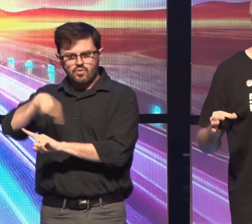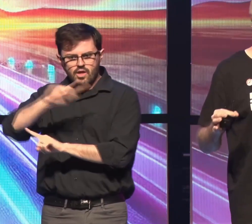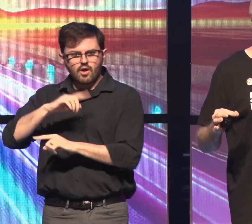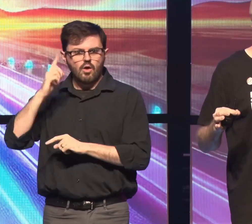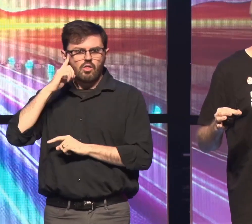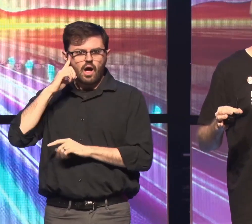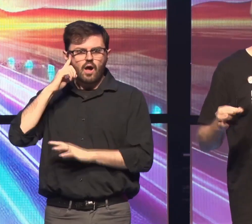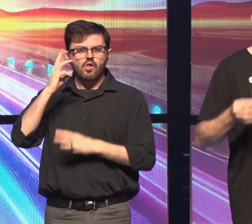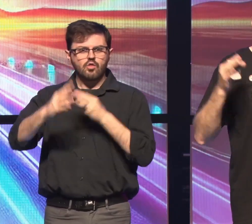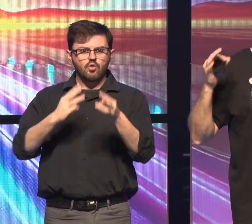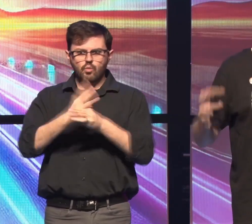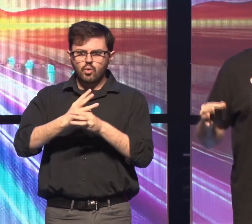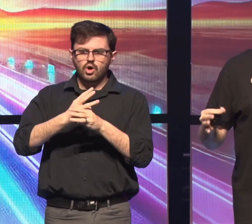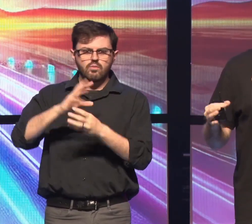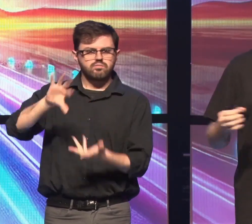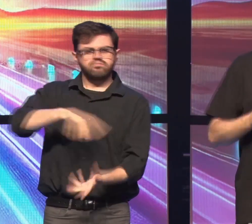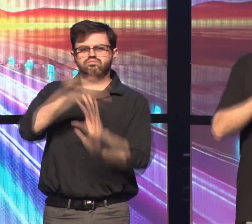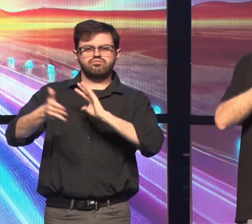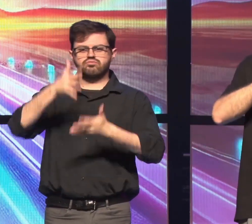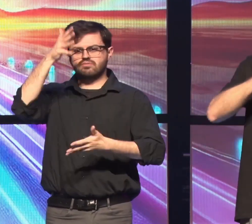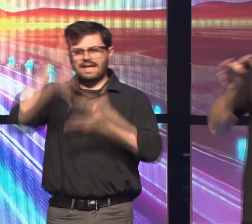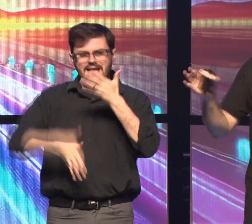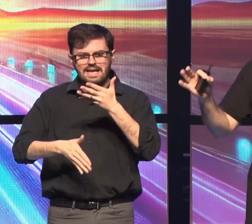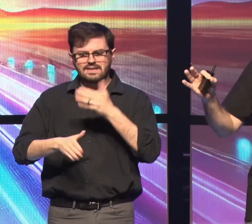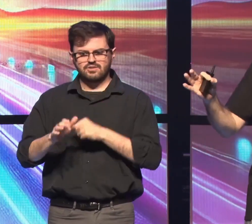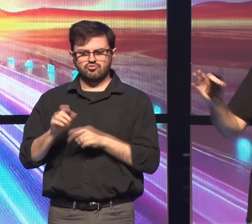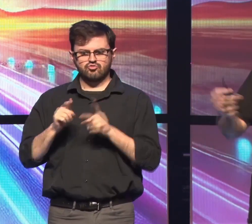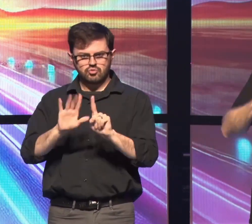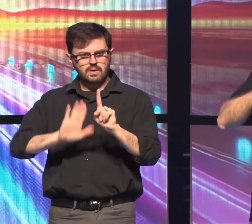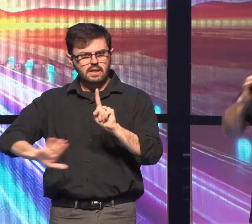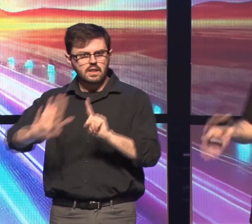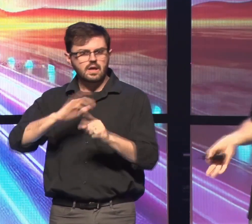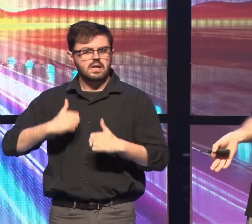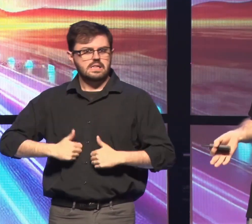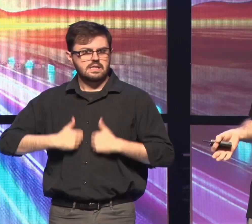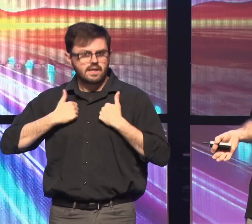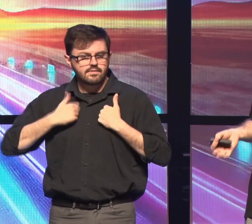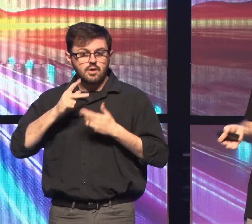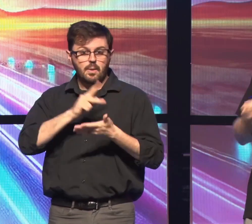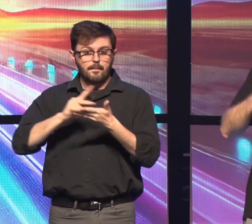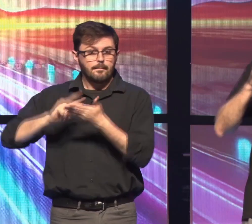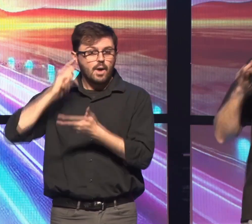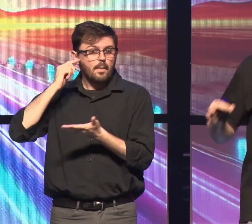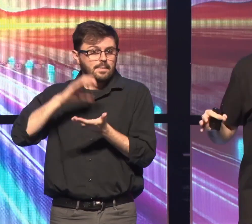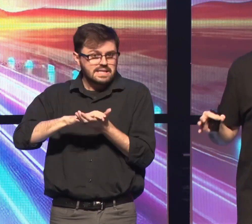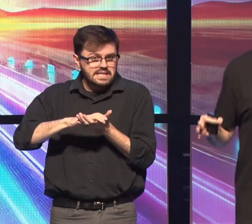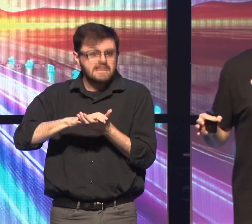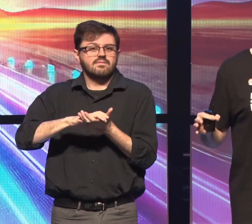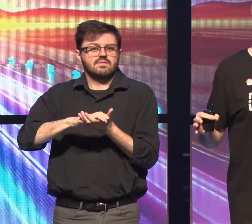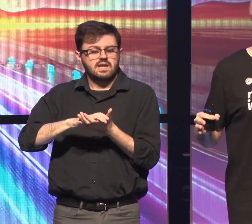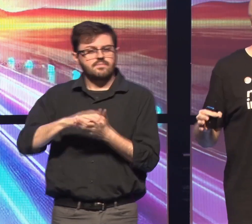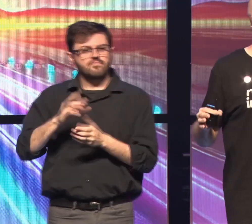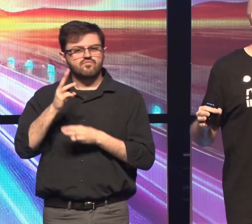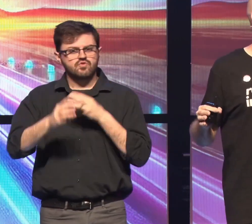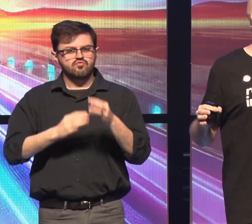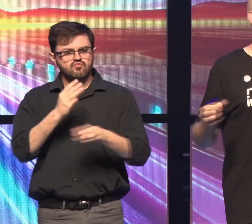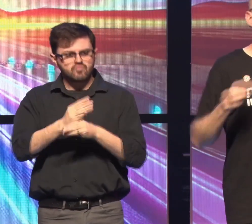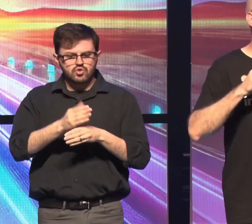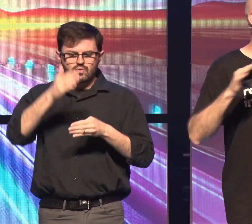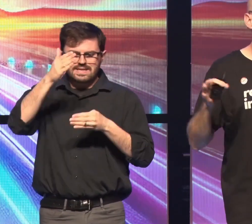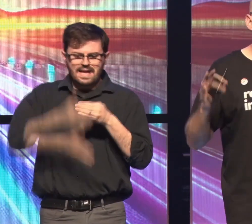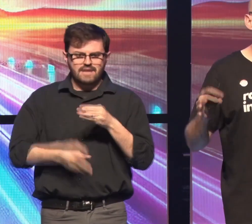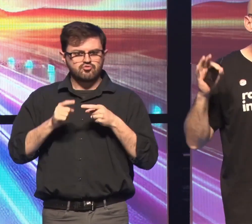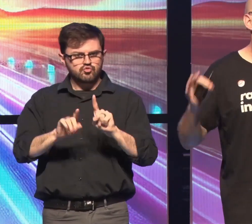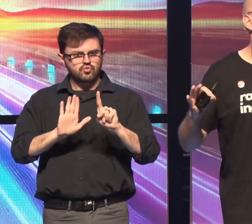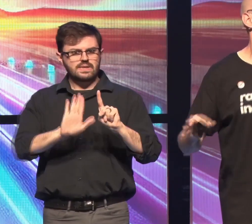generation. Like Paul believed that the world as he knew it was going to end, it was going to be restored, and